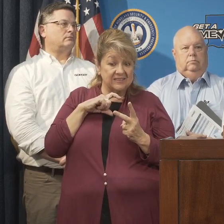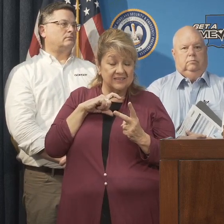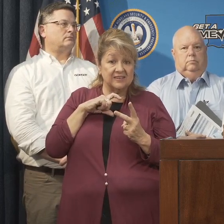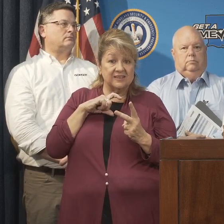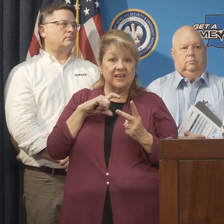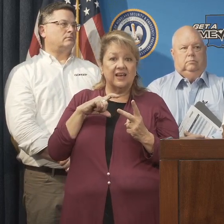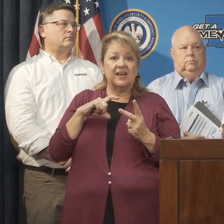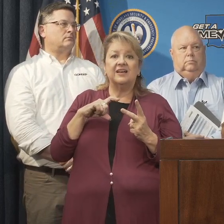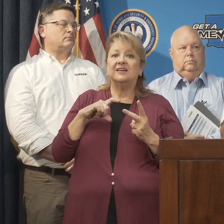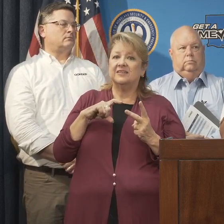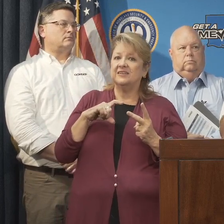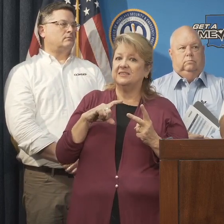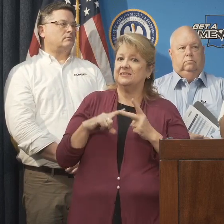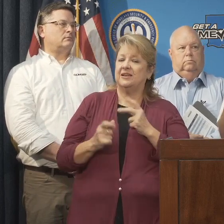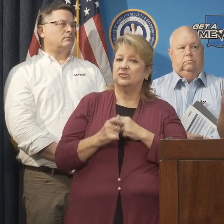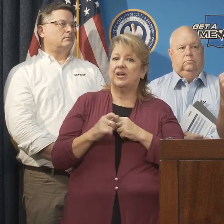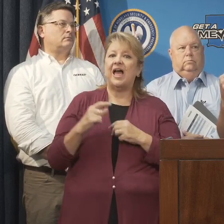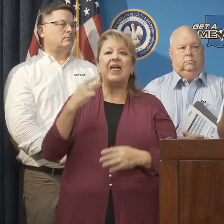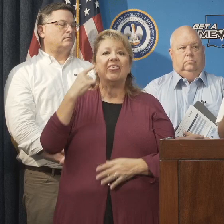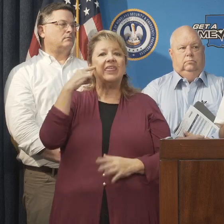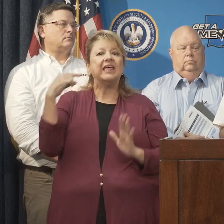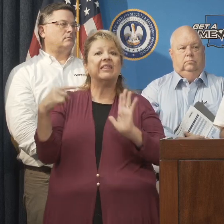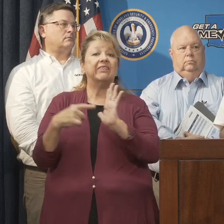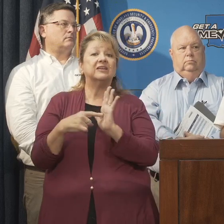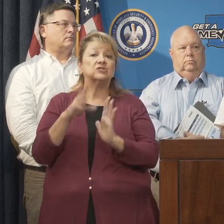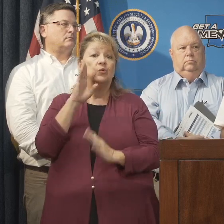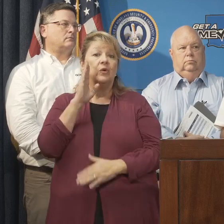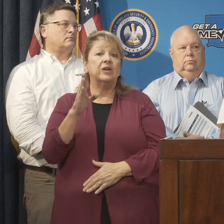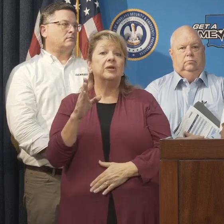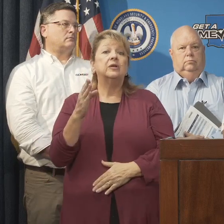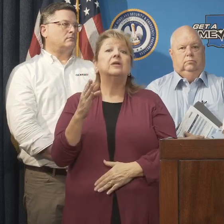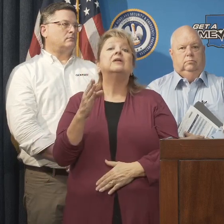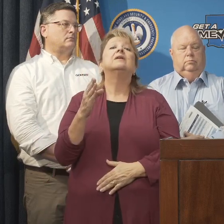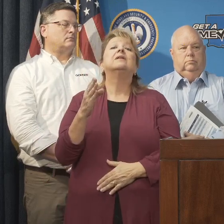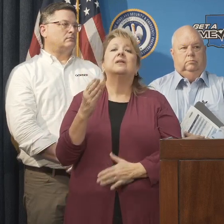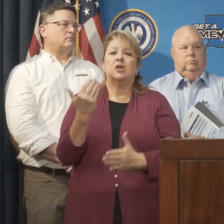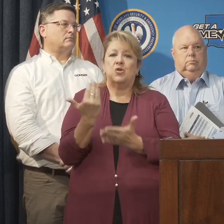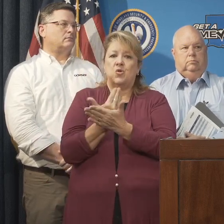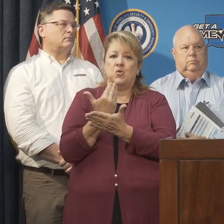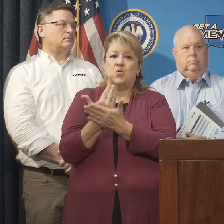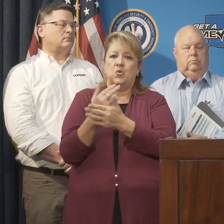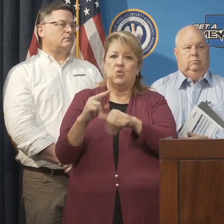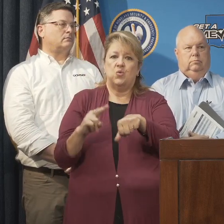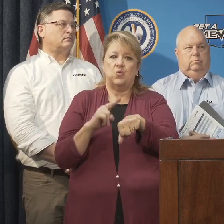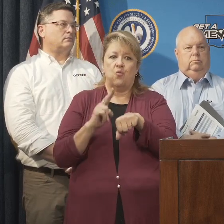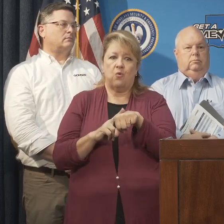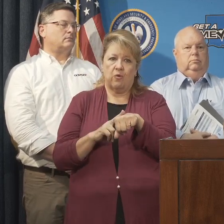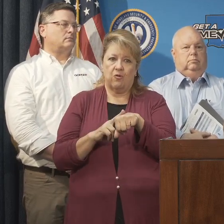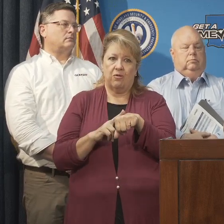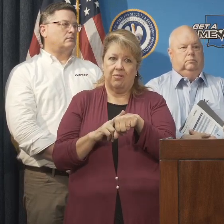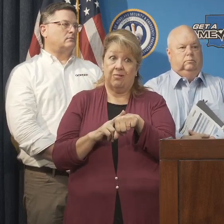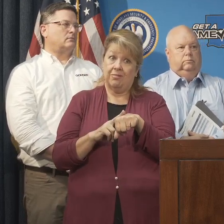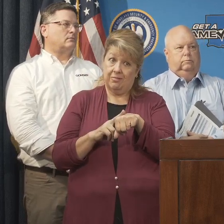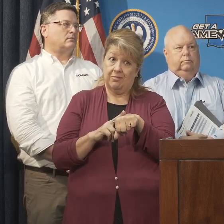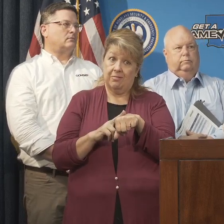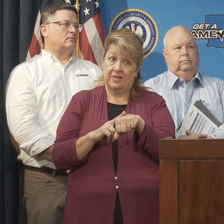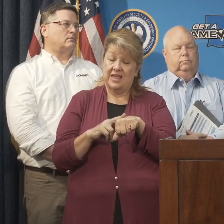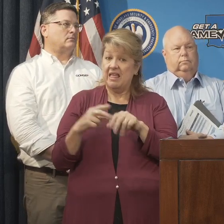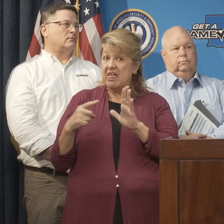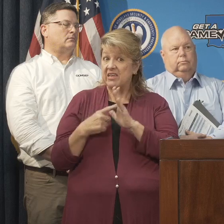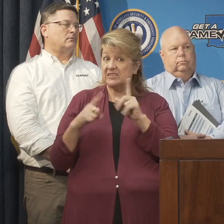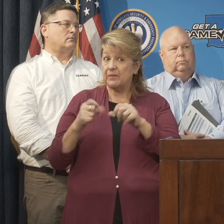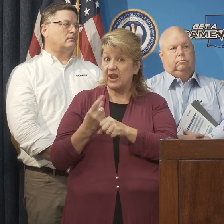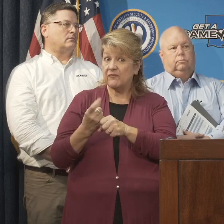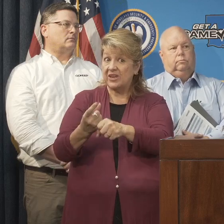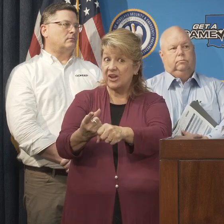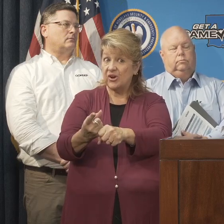is probably the new normal, and not that this will happen to this degree every year, but it's going to happen to some degree